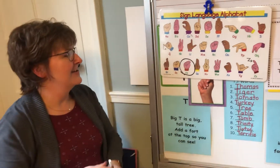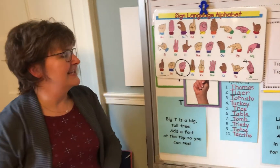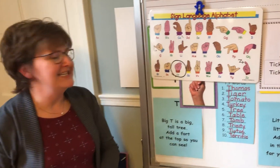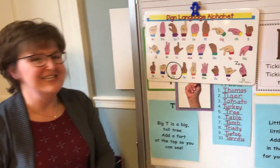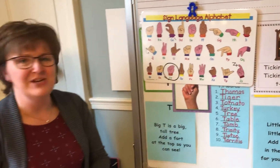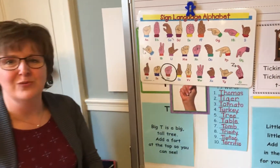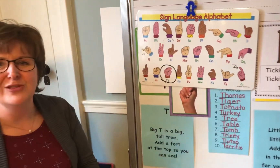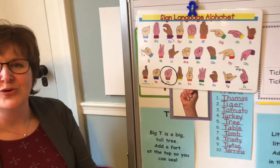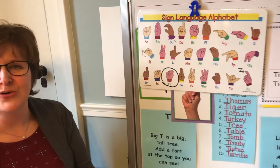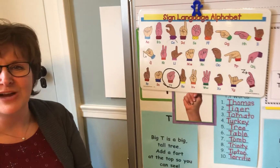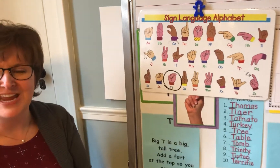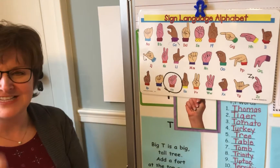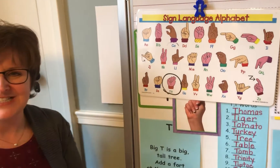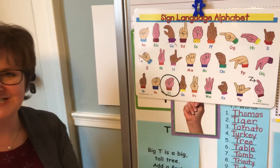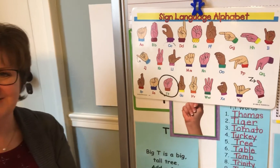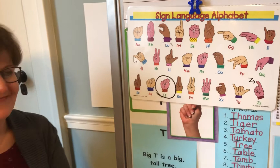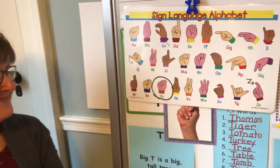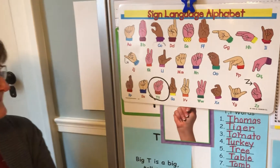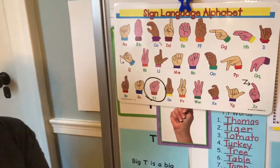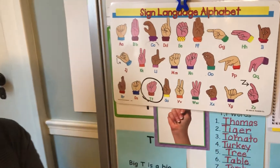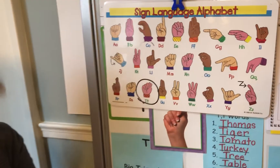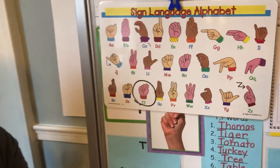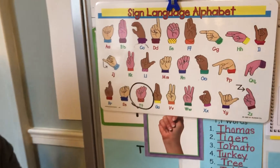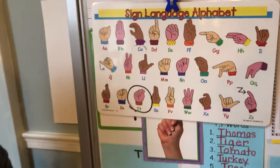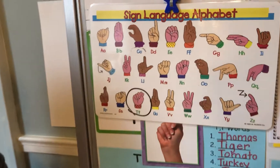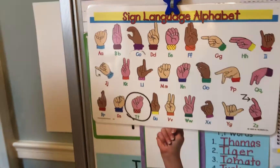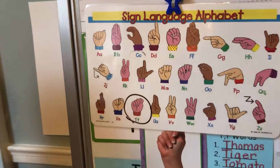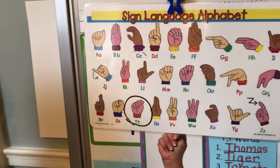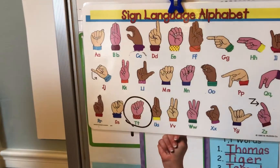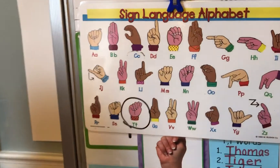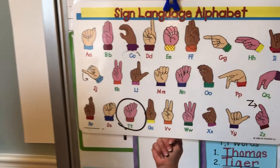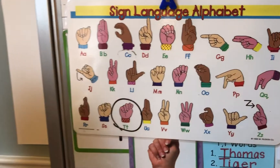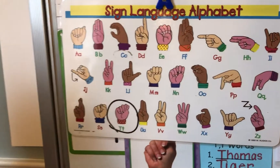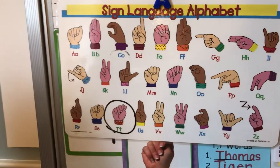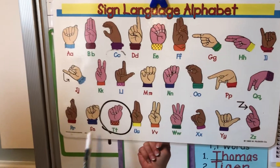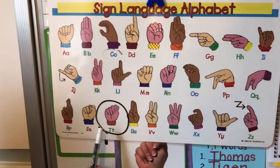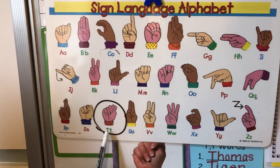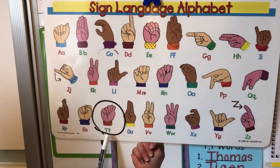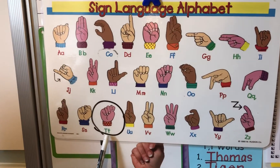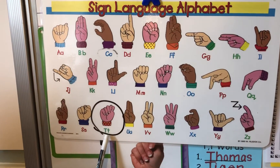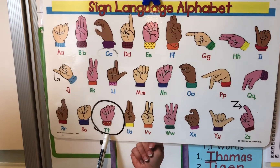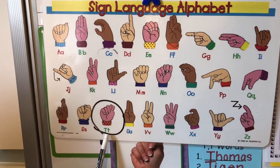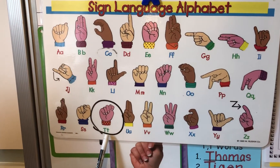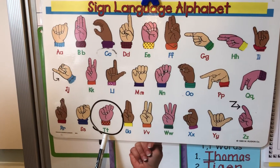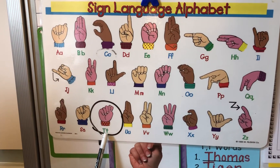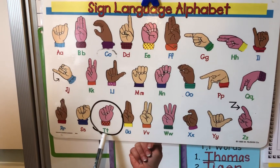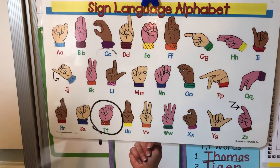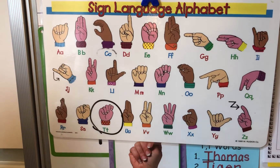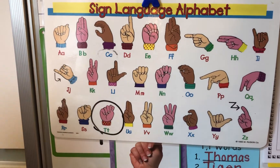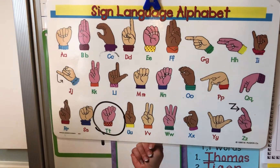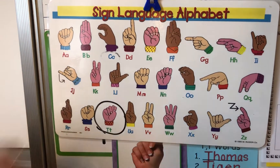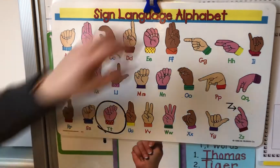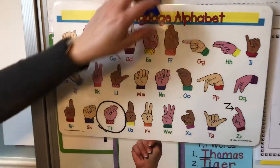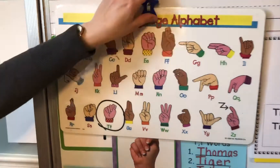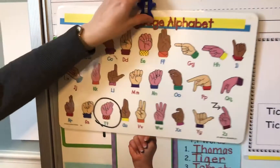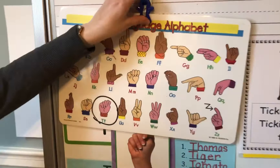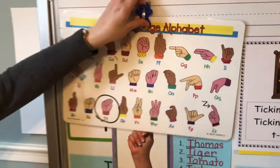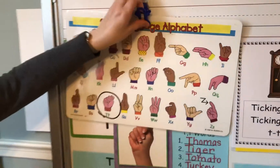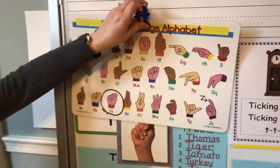say T with your hands. Right like this. T. T says,